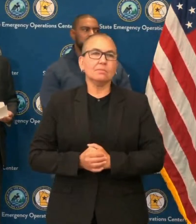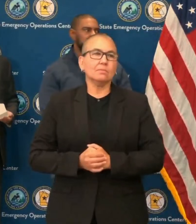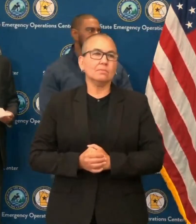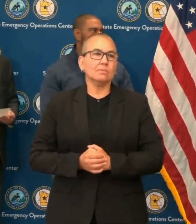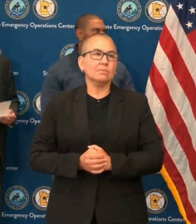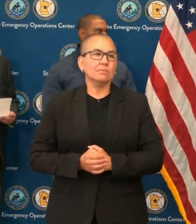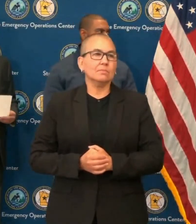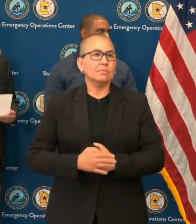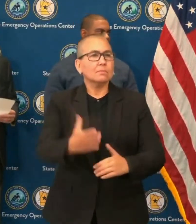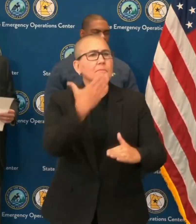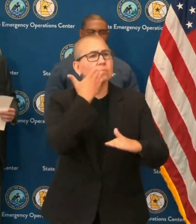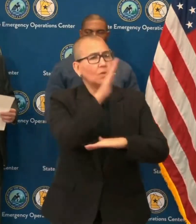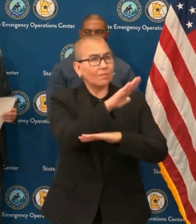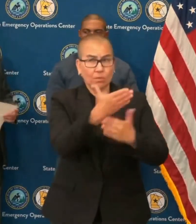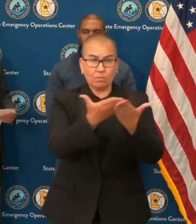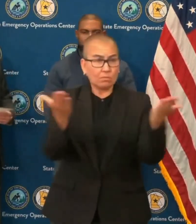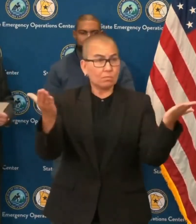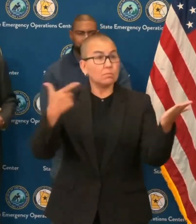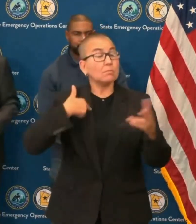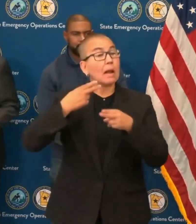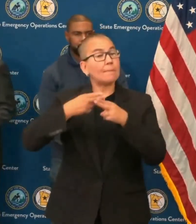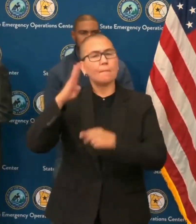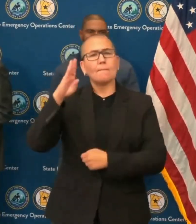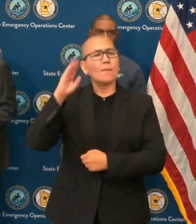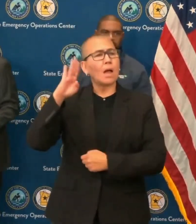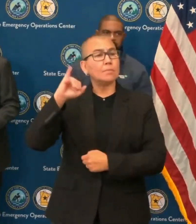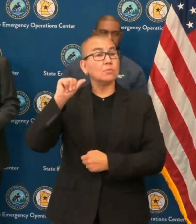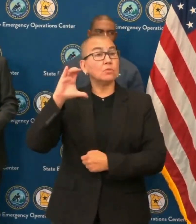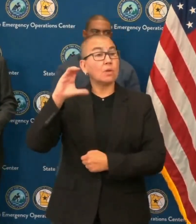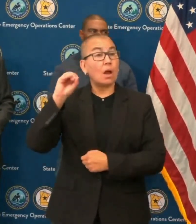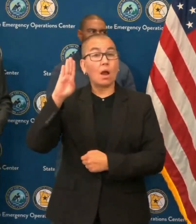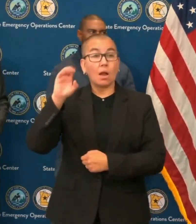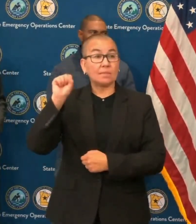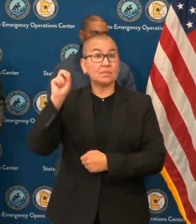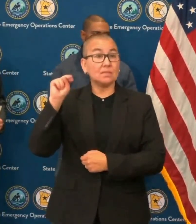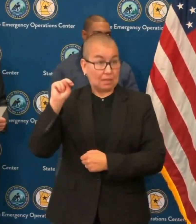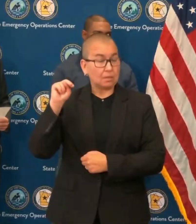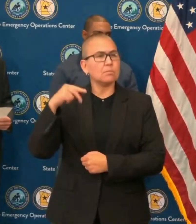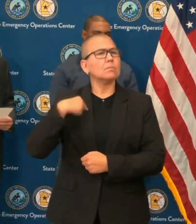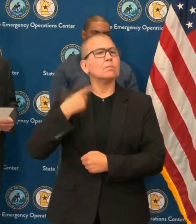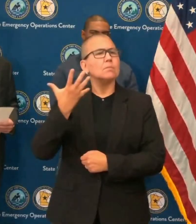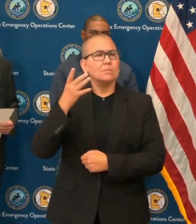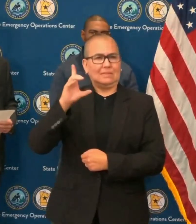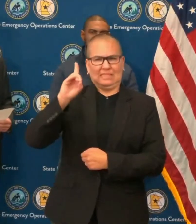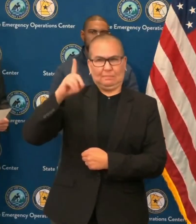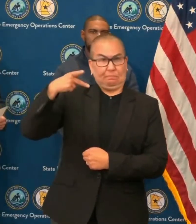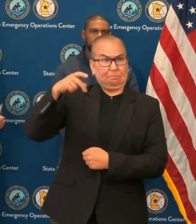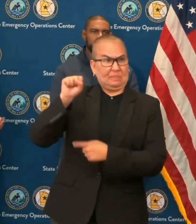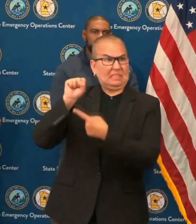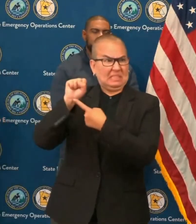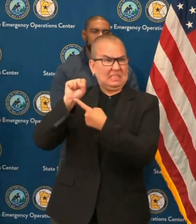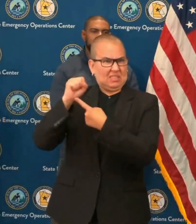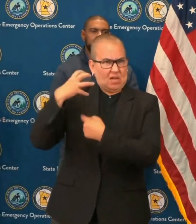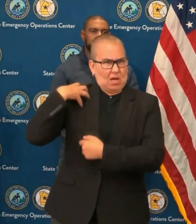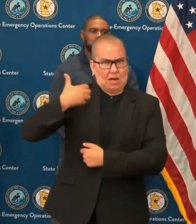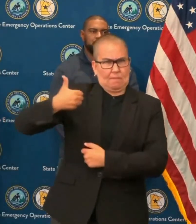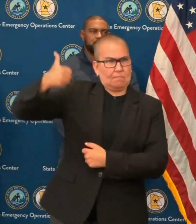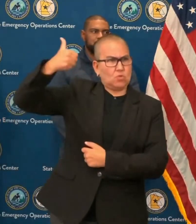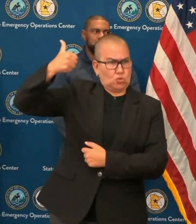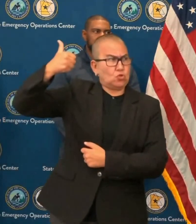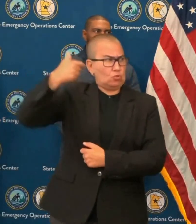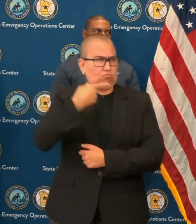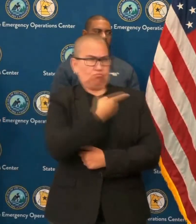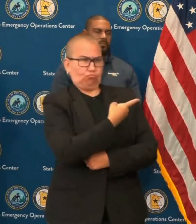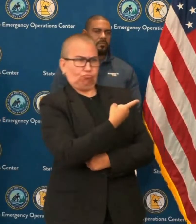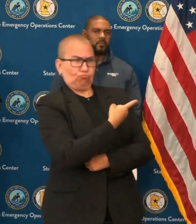Good afternoon, everyone. My name is Bob Jacobson. I am the Commissioner of Public Safety, and it's my honor to serve in that position. We're here today